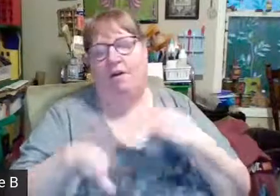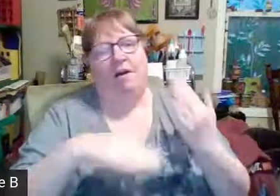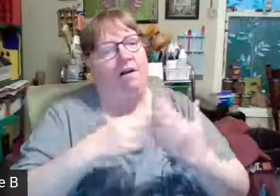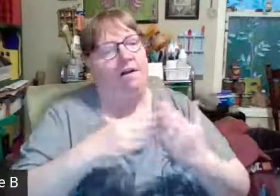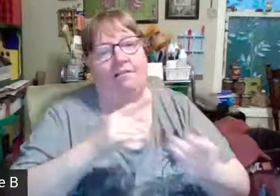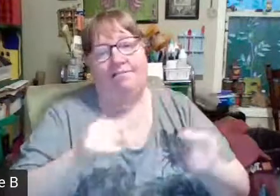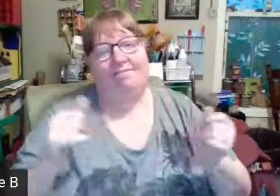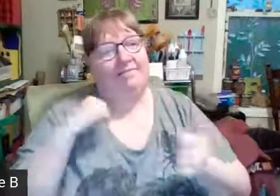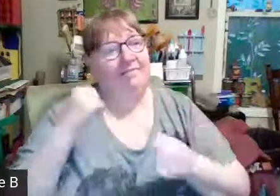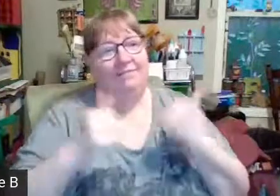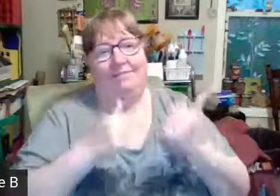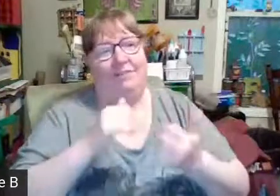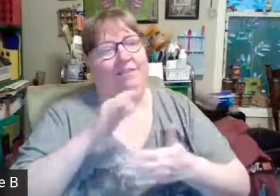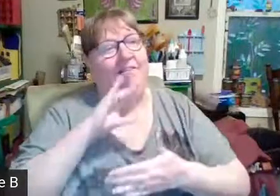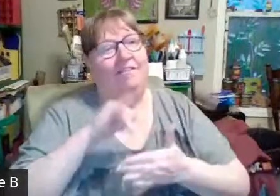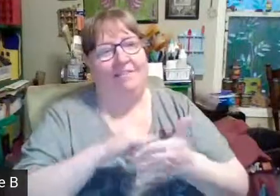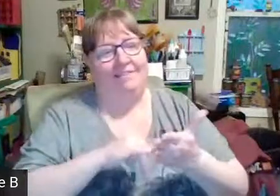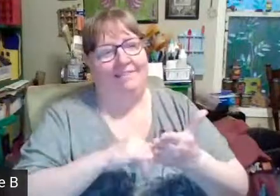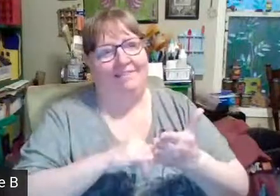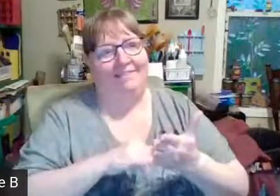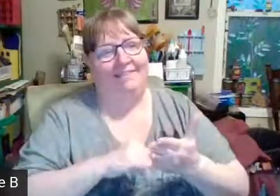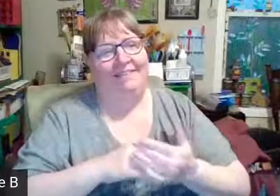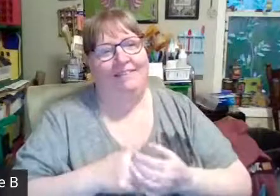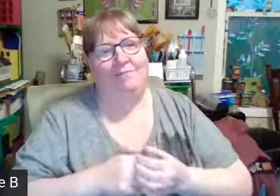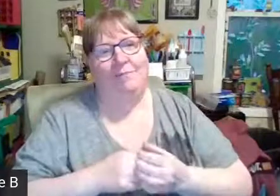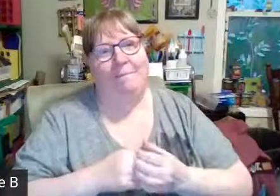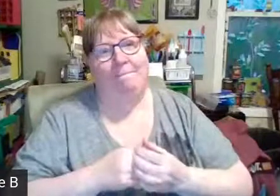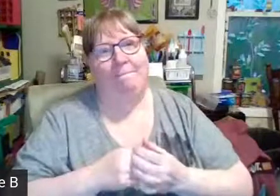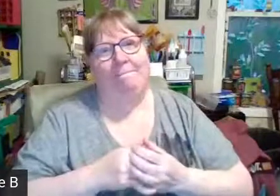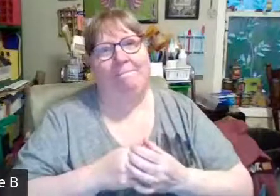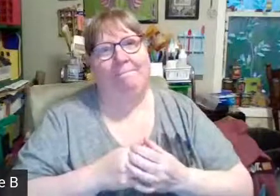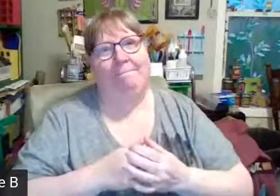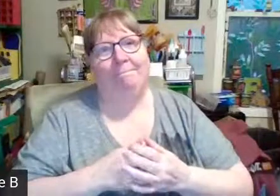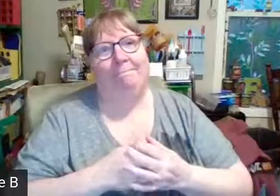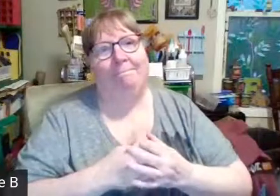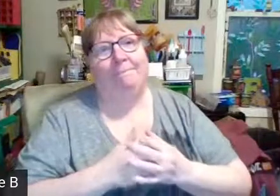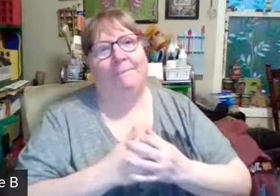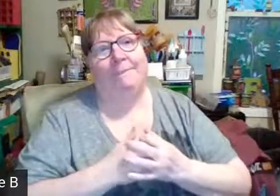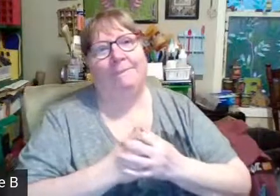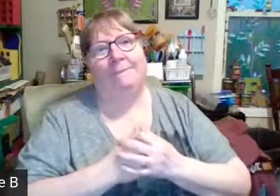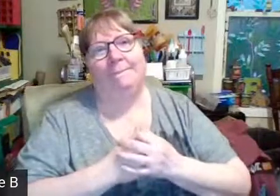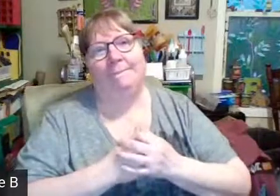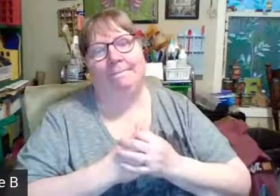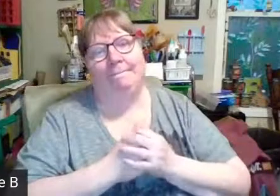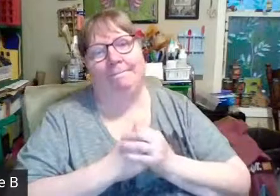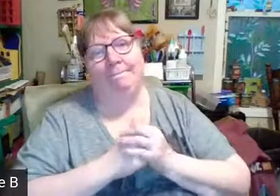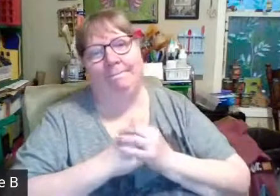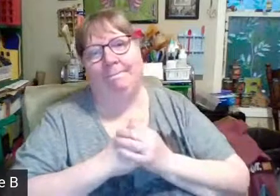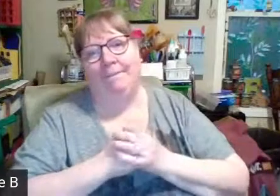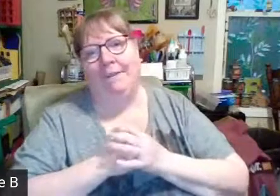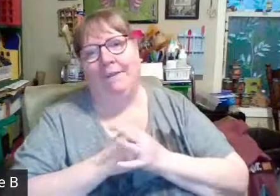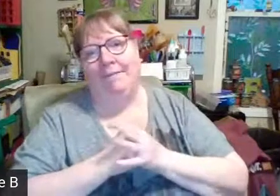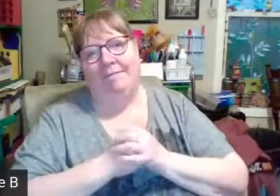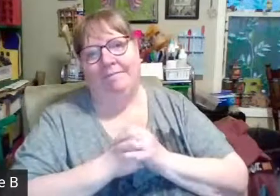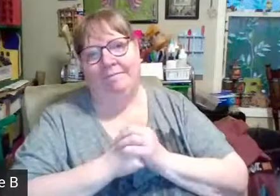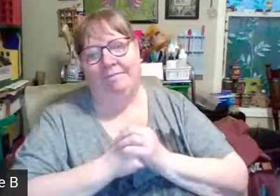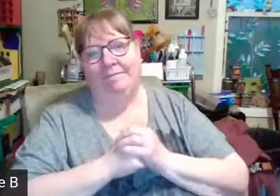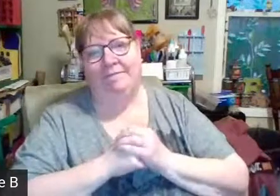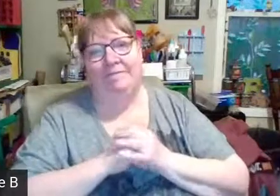you're angels or artists, we are all artists. And for me, because I'm new to sending, even if it, you don't